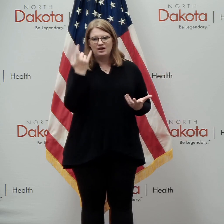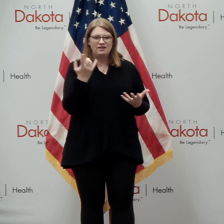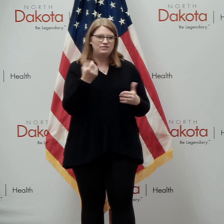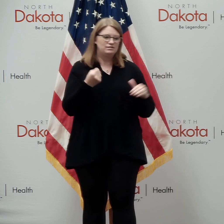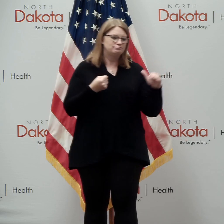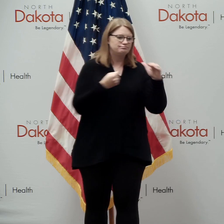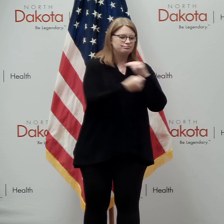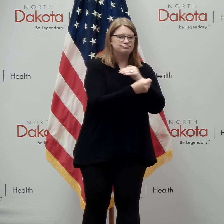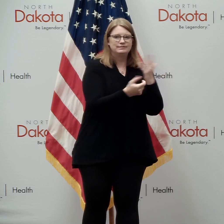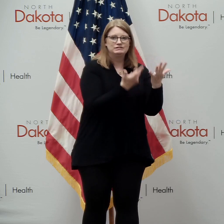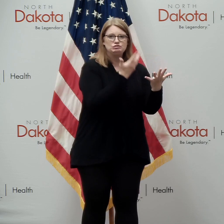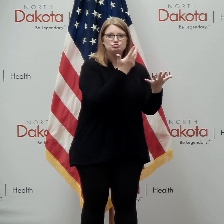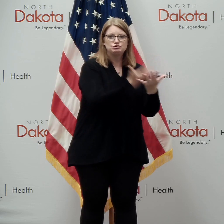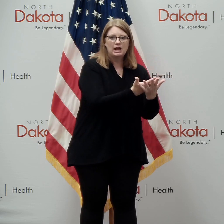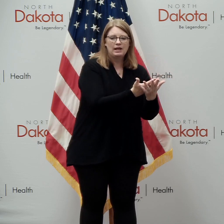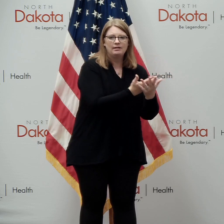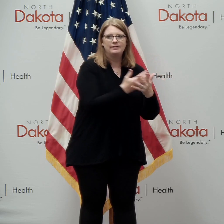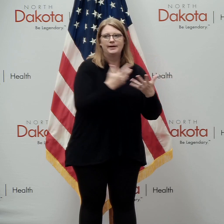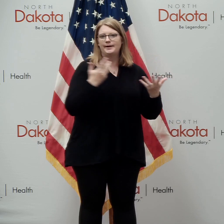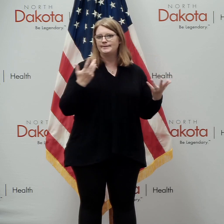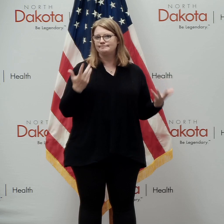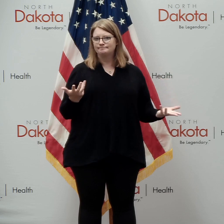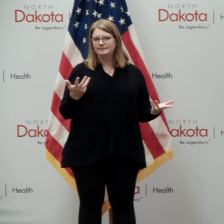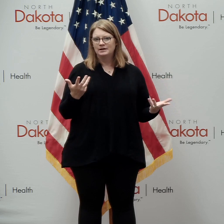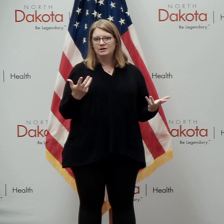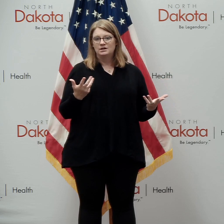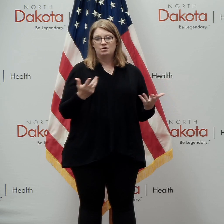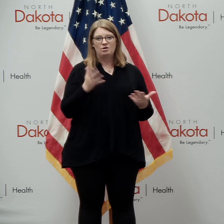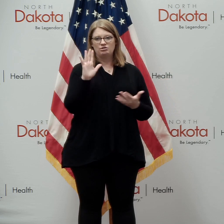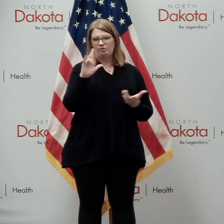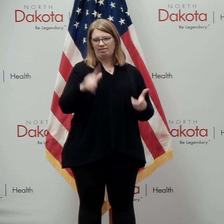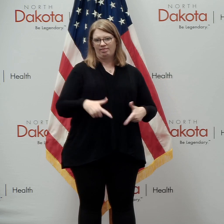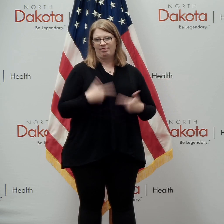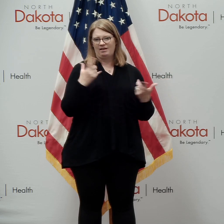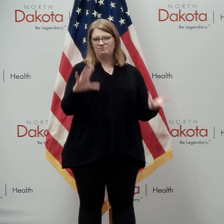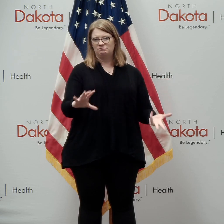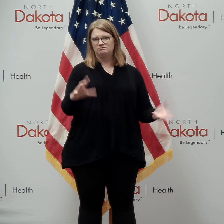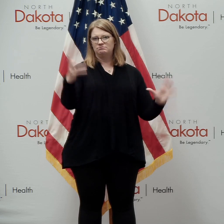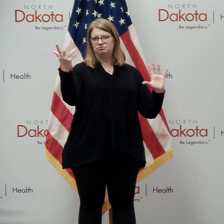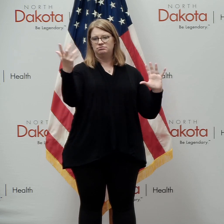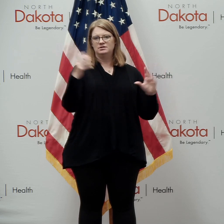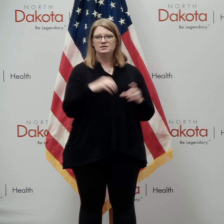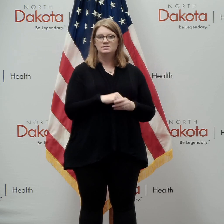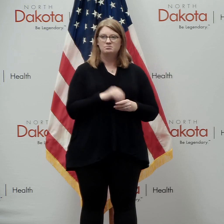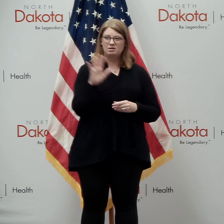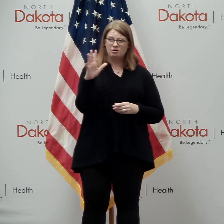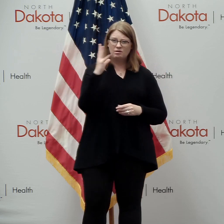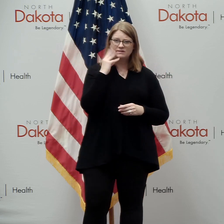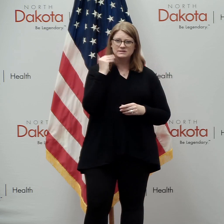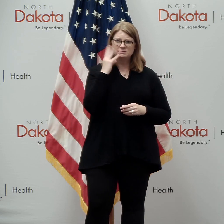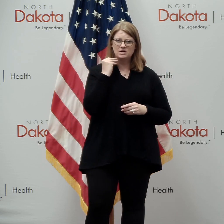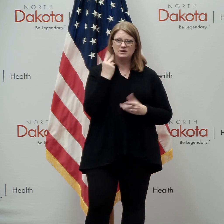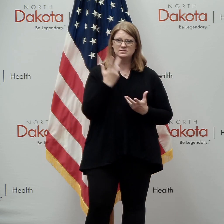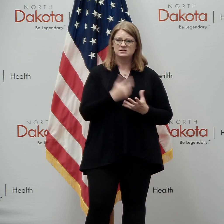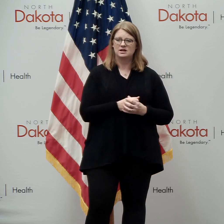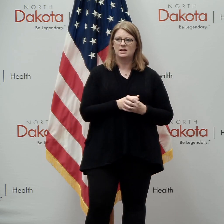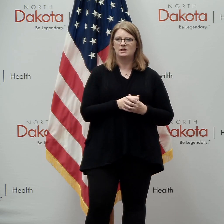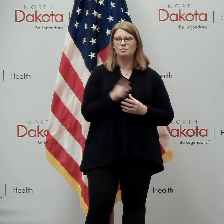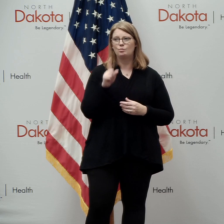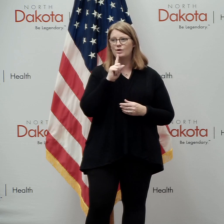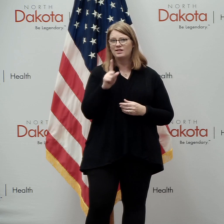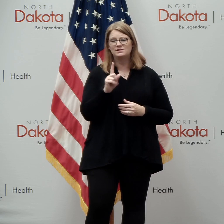the criminal justice system or turned your life upside down. With her lived experience and the depth of her